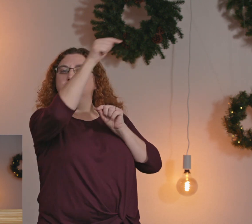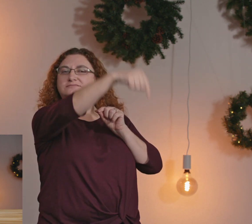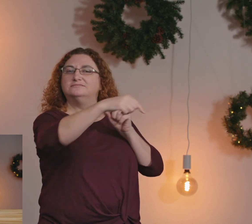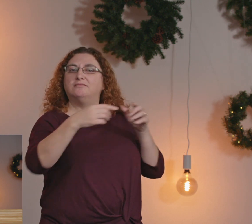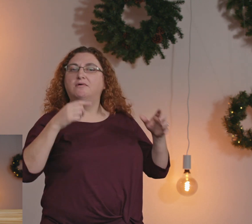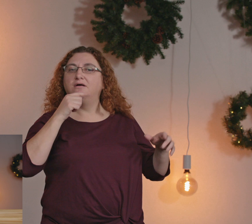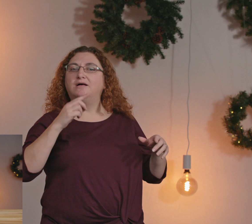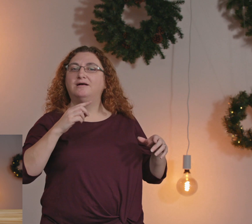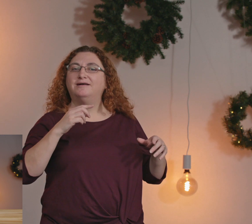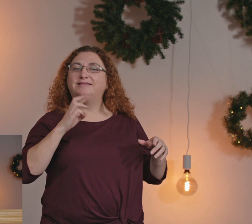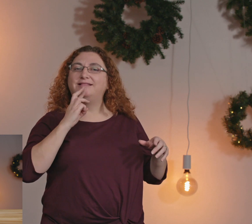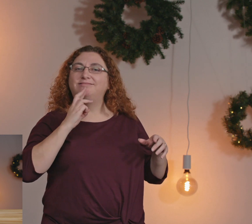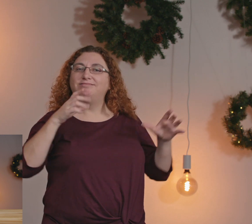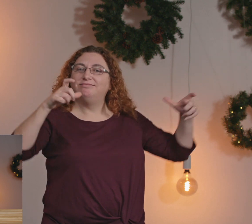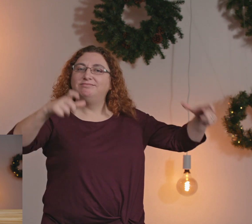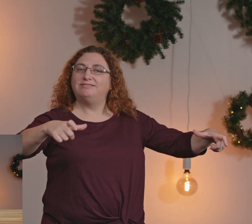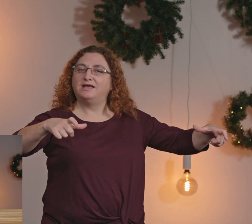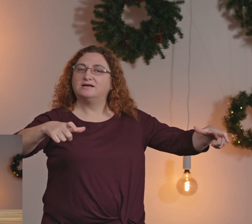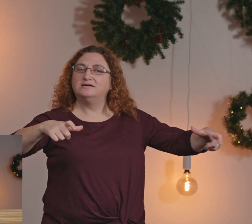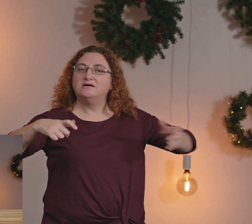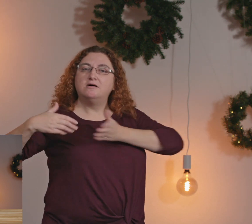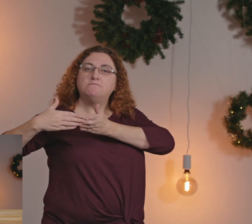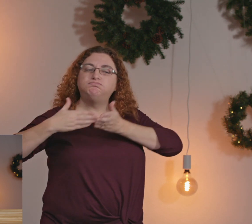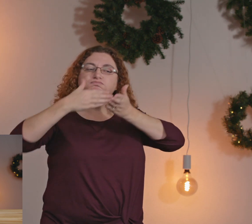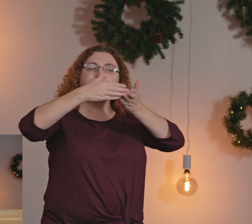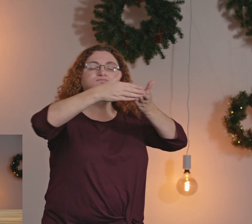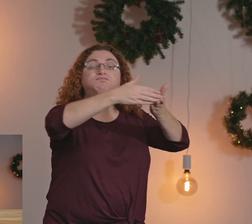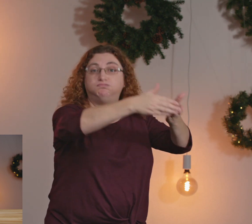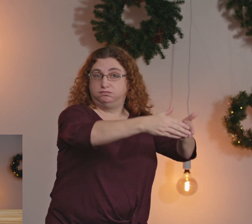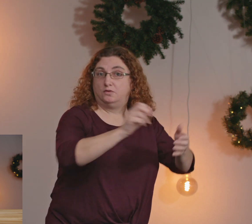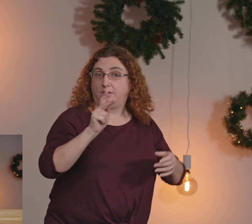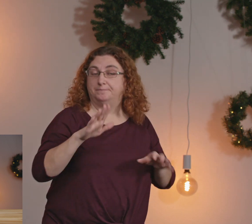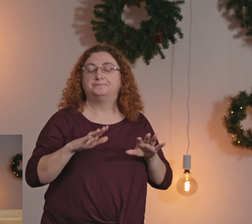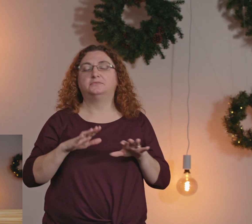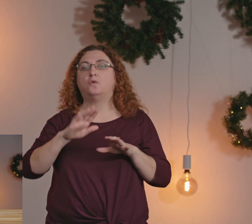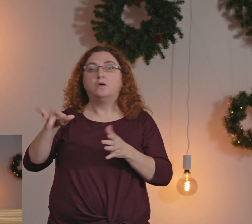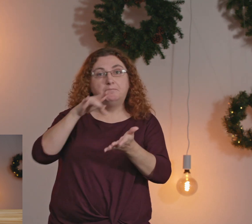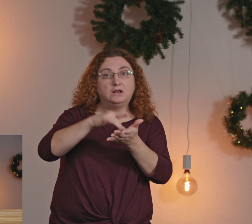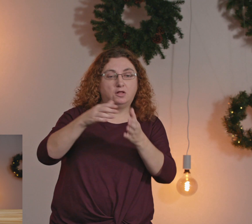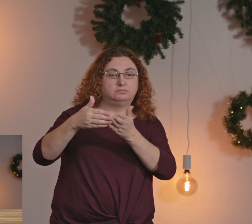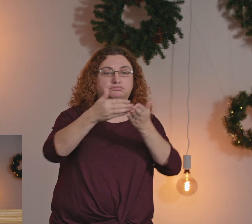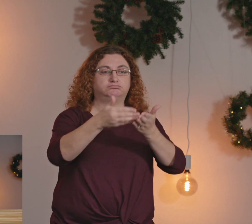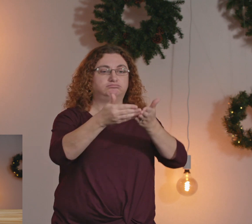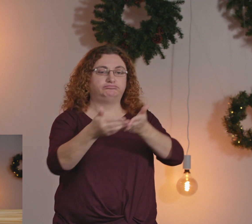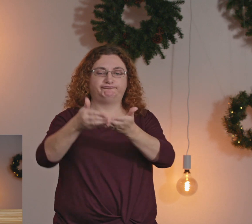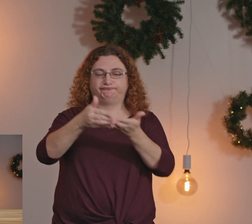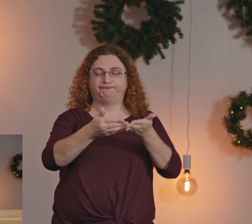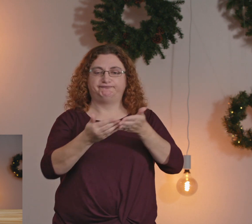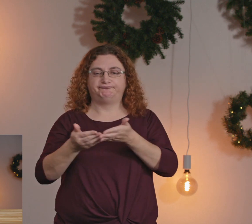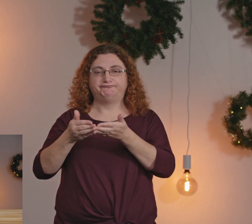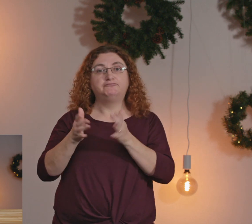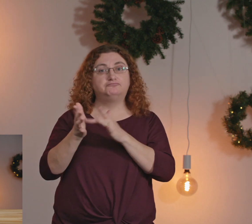on, spent their lives on it, fishing. We're going to go to the other side of the lake, okay? Well, they get out to the middle of the lake. Jesus is in the